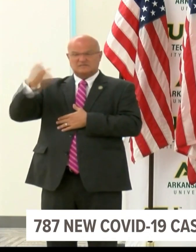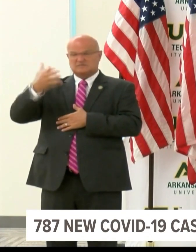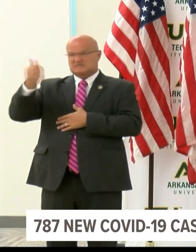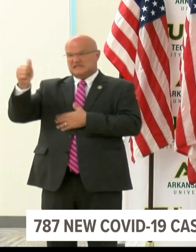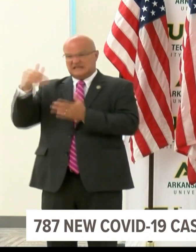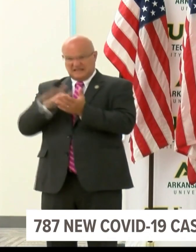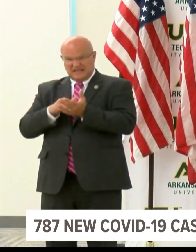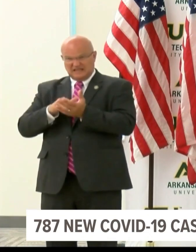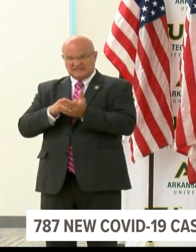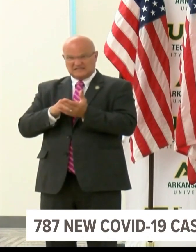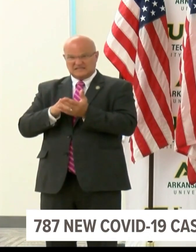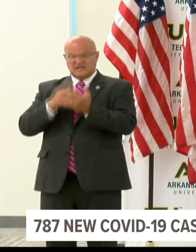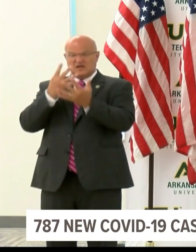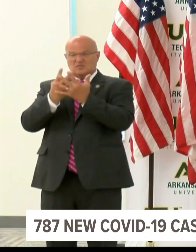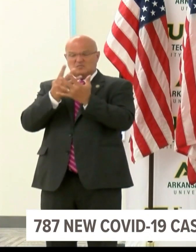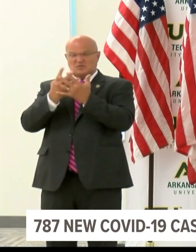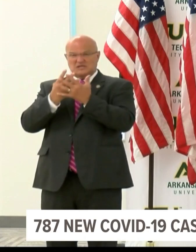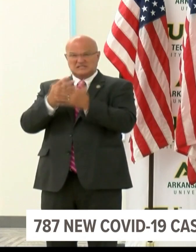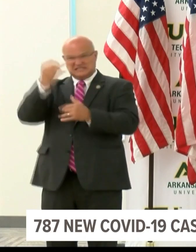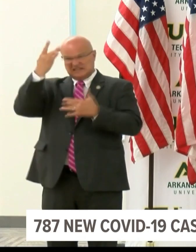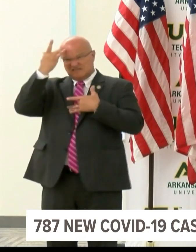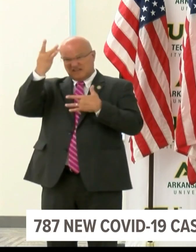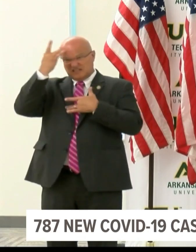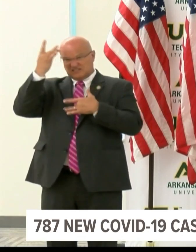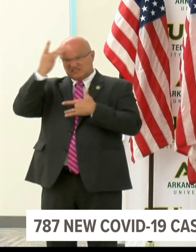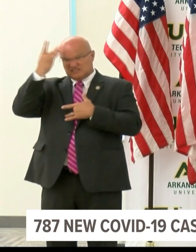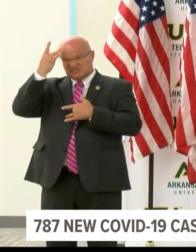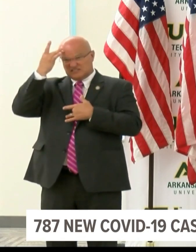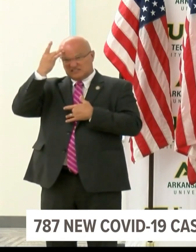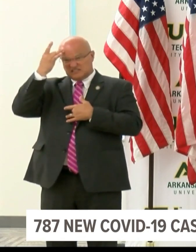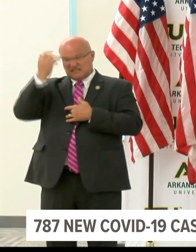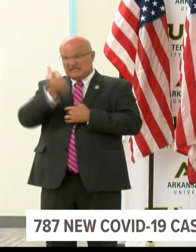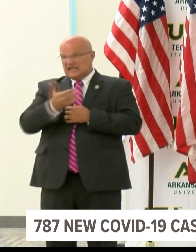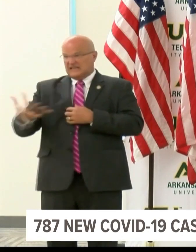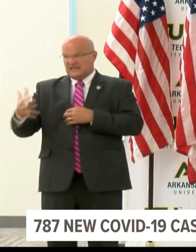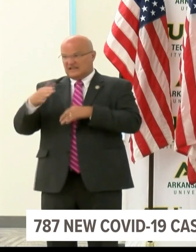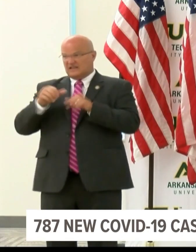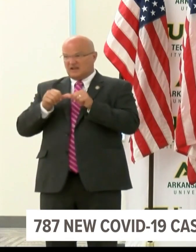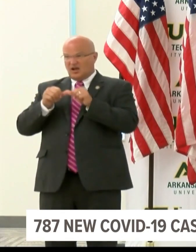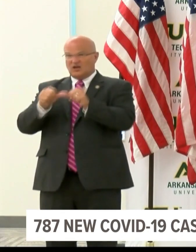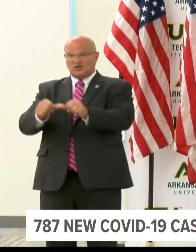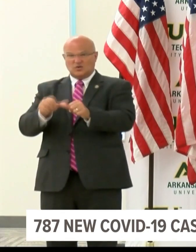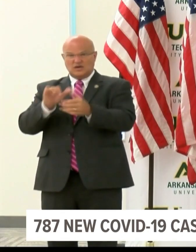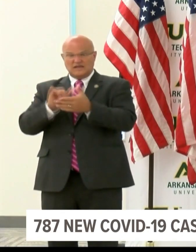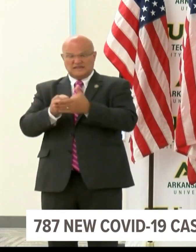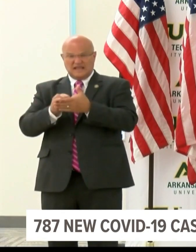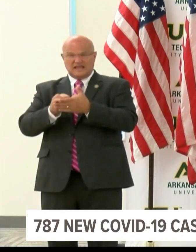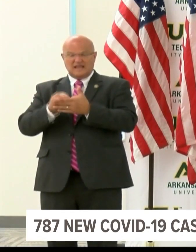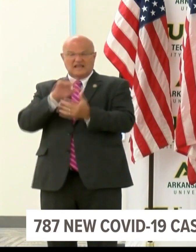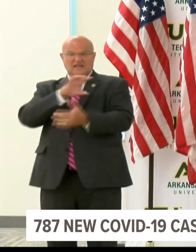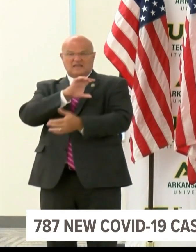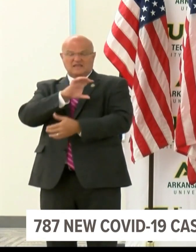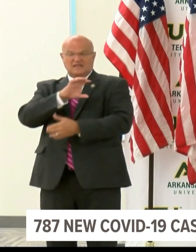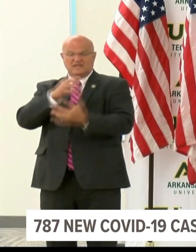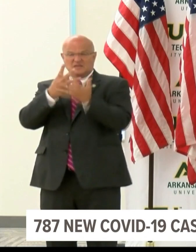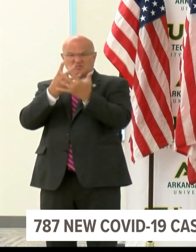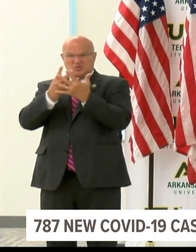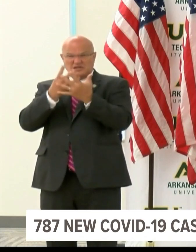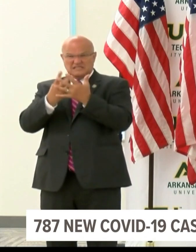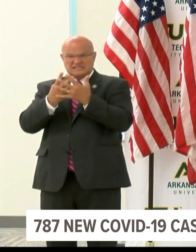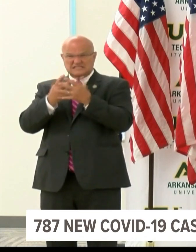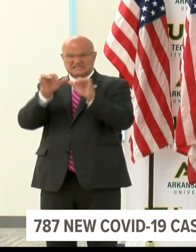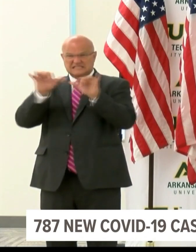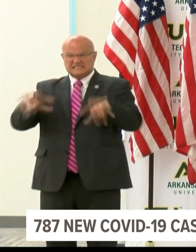capita of prison infections. Is there anything ongoing that the prison system is doing to kind of reel this